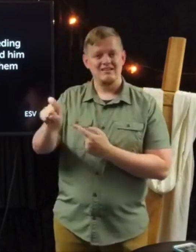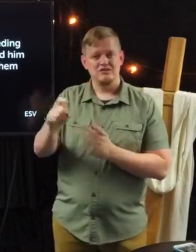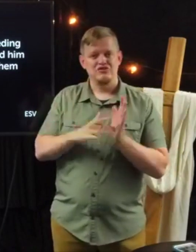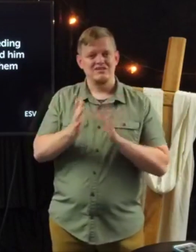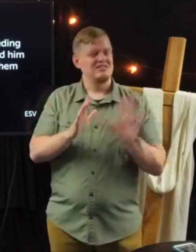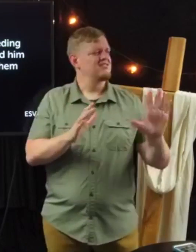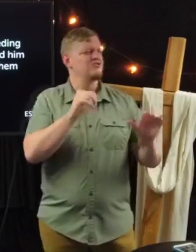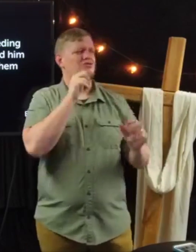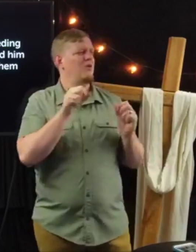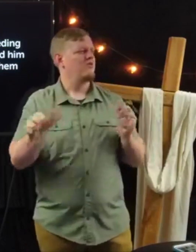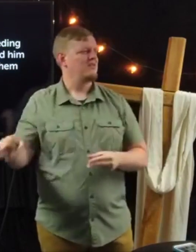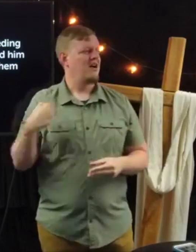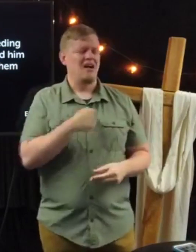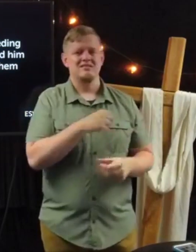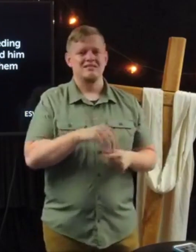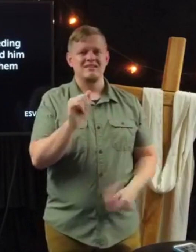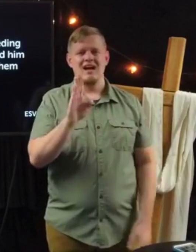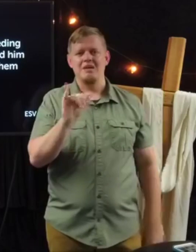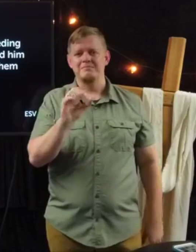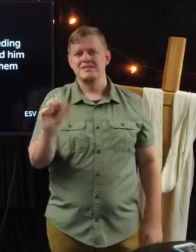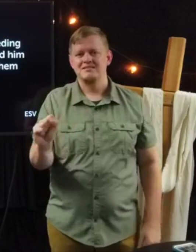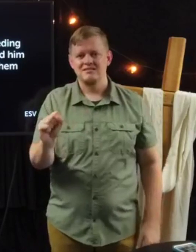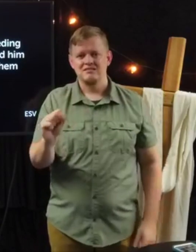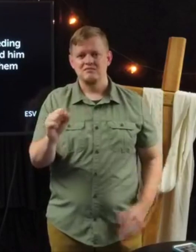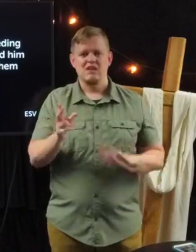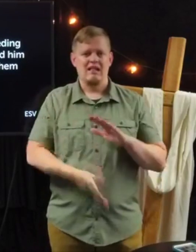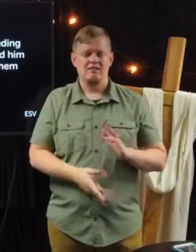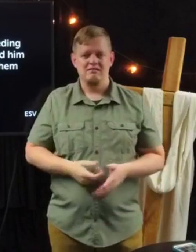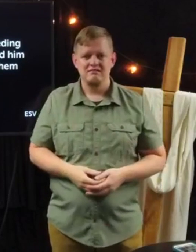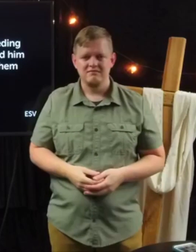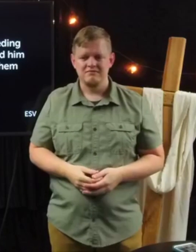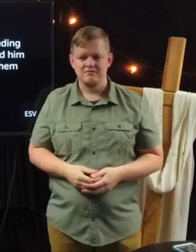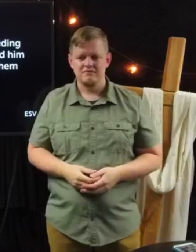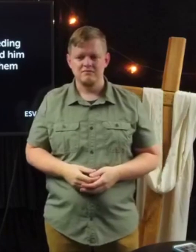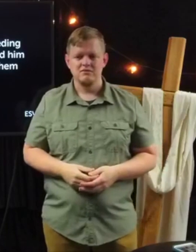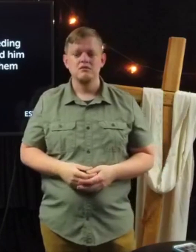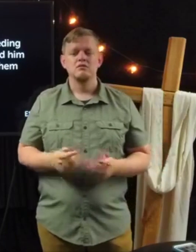Remember, the demons asked Jesus, don't throw us into the abyss. Hell.